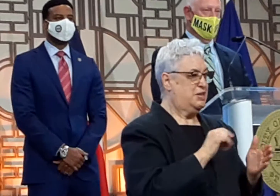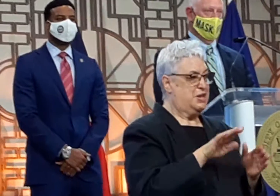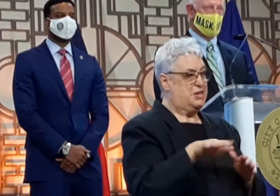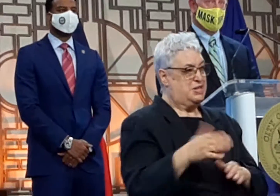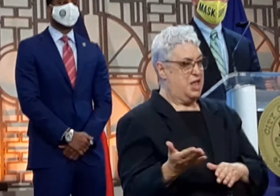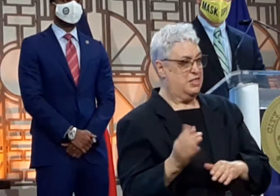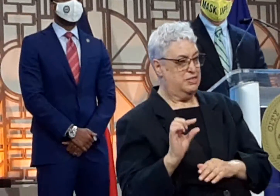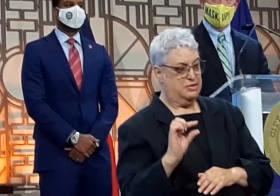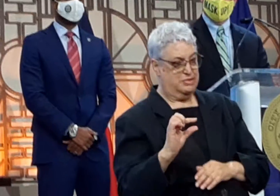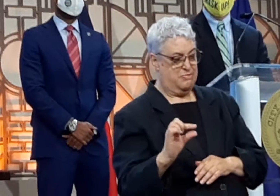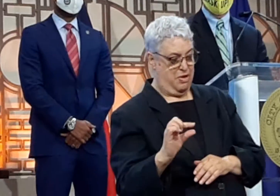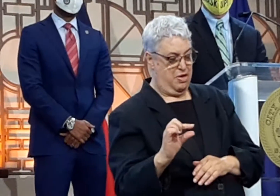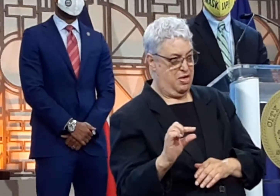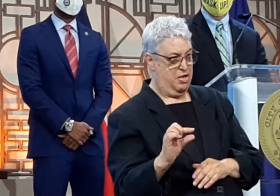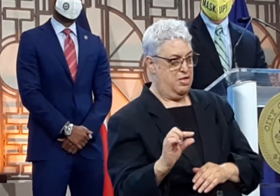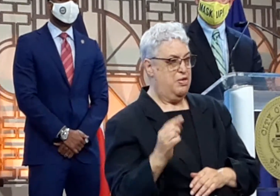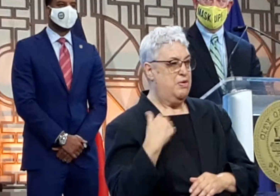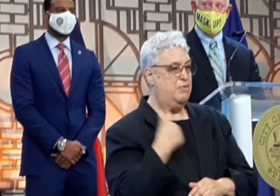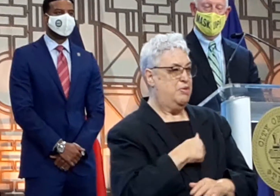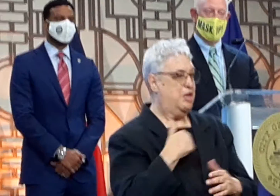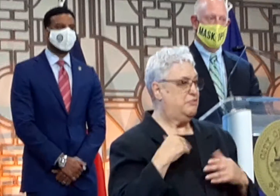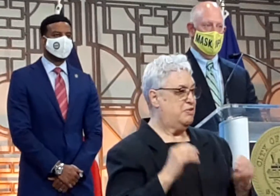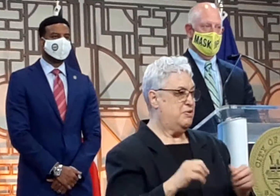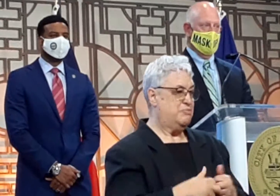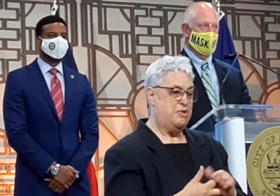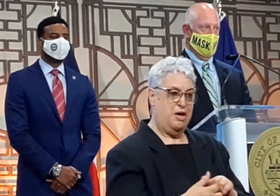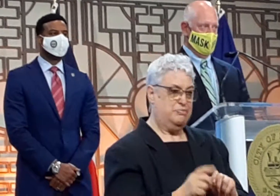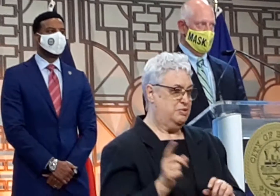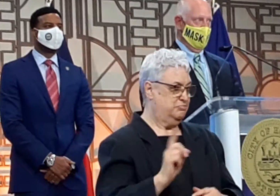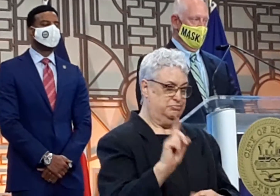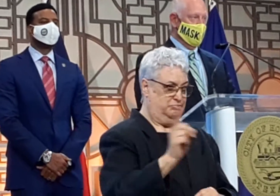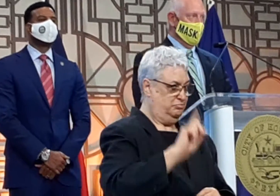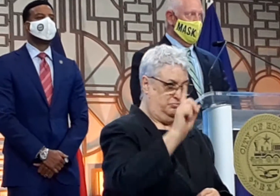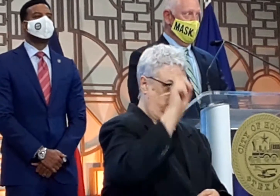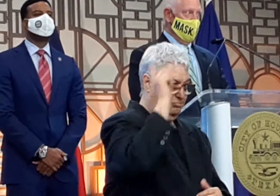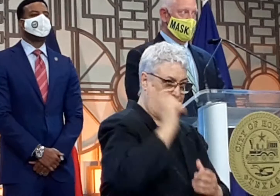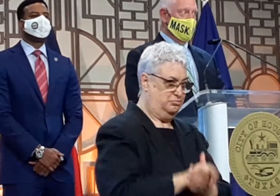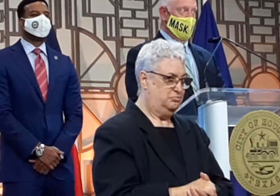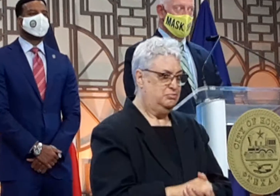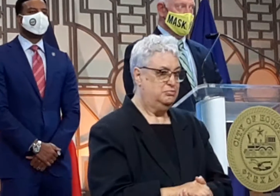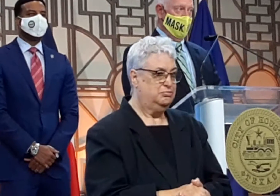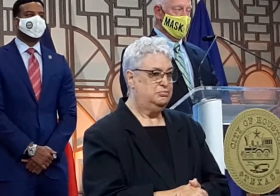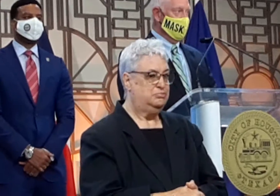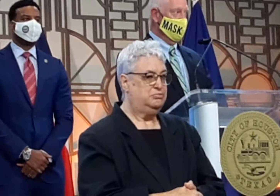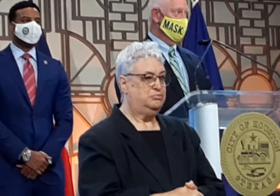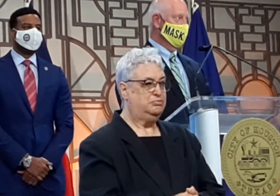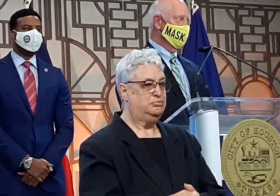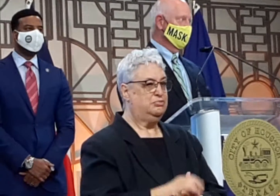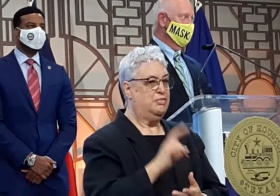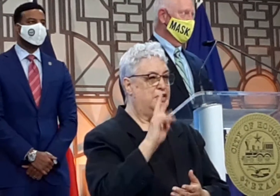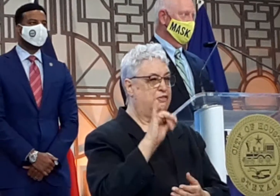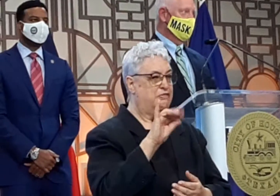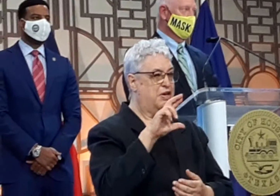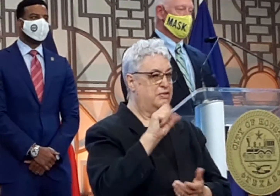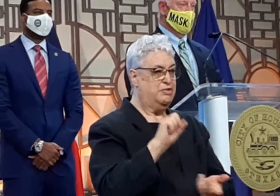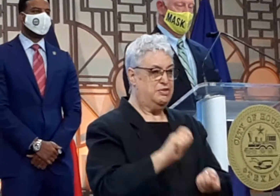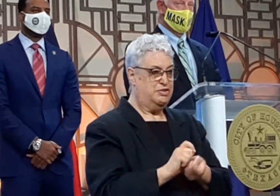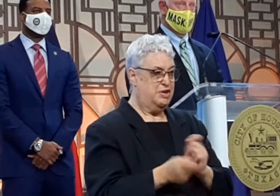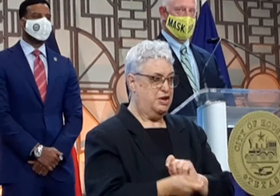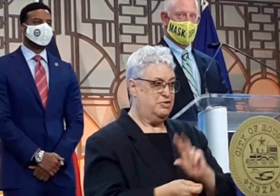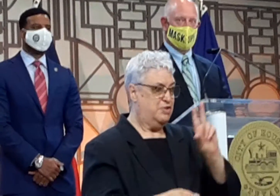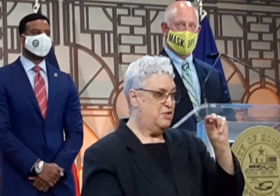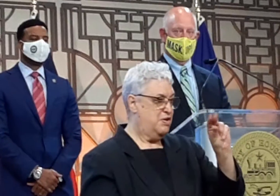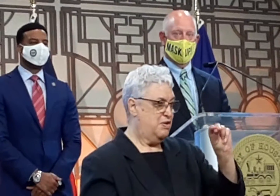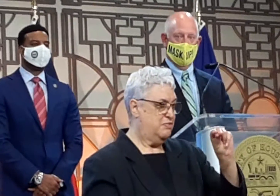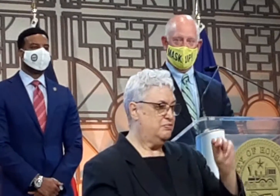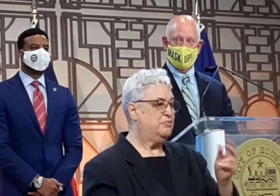they're reporting is comparatively low, that we don't have an issue. That's not because the virus changed, because our doctors